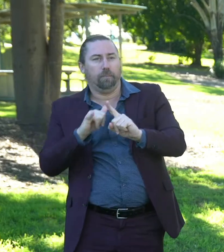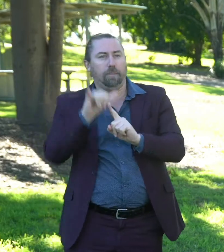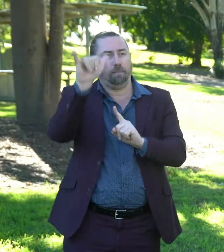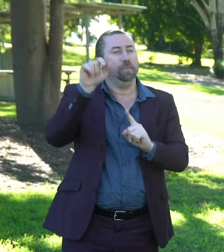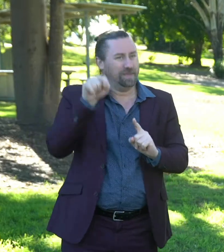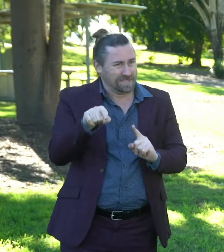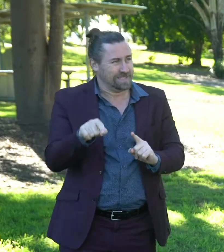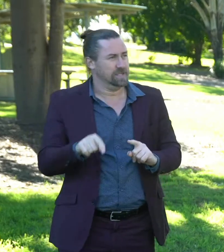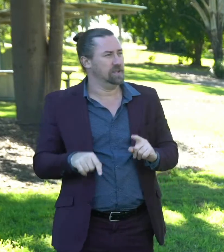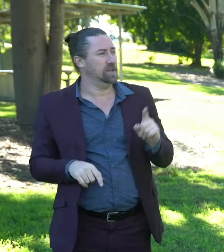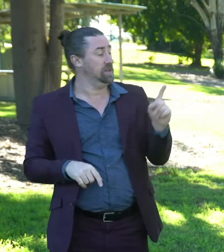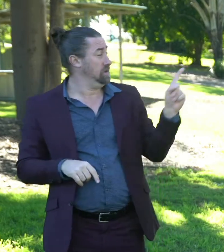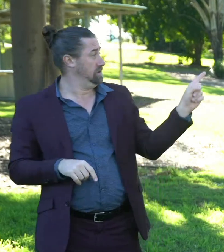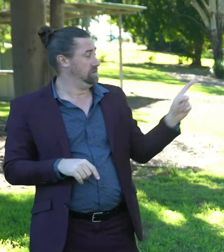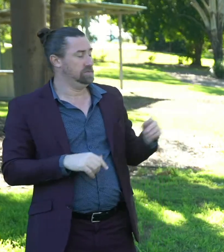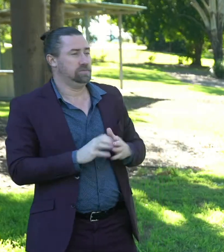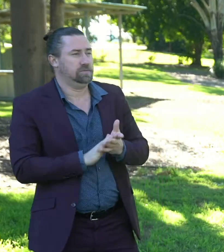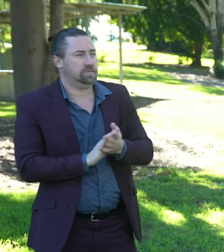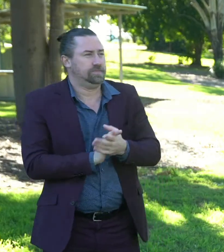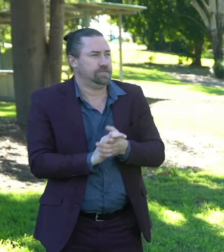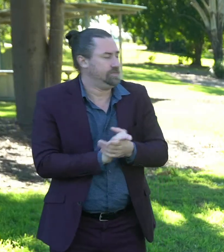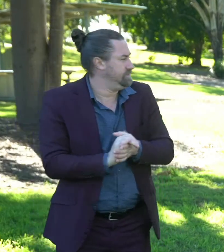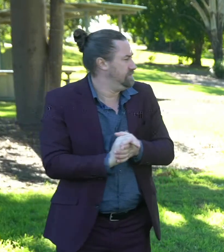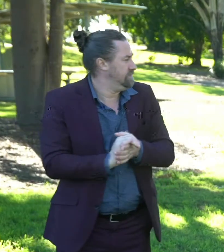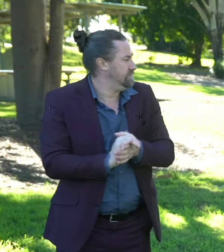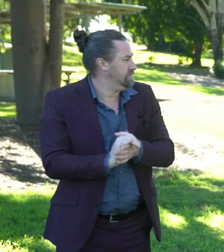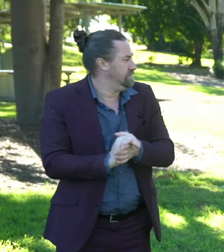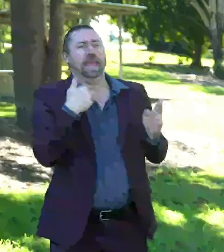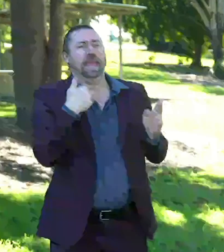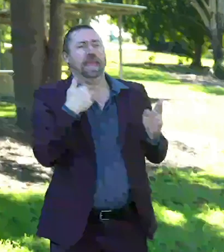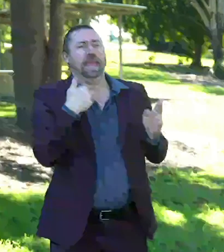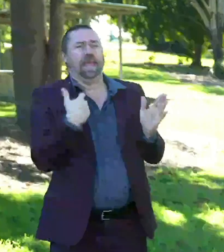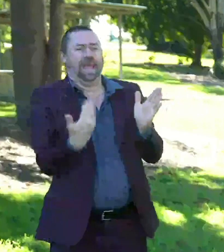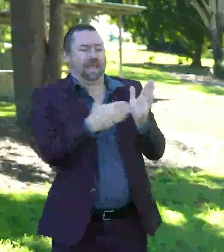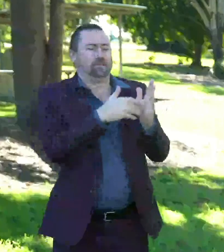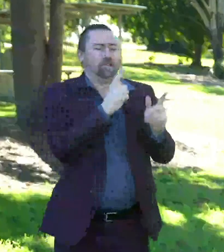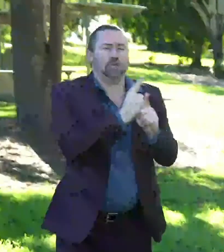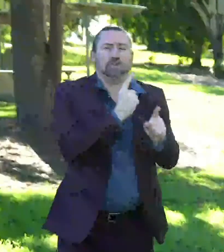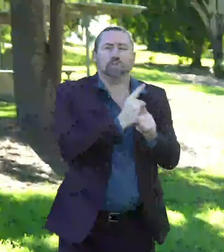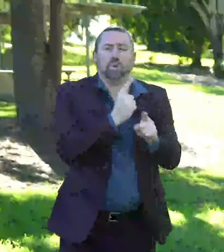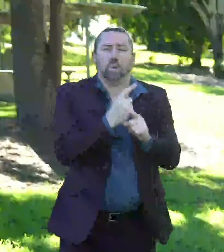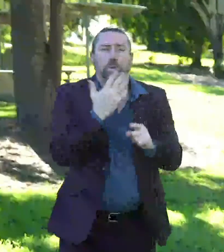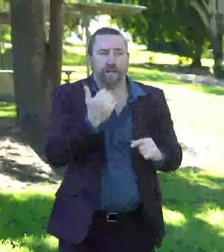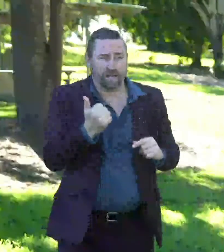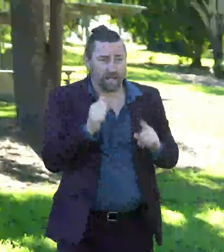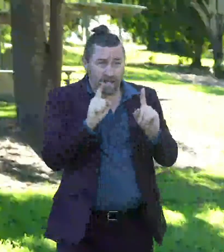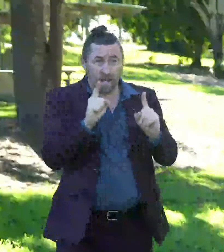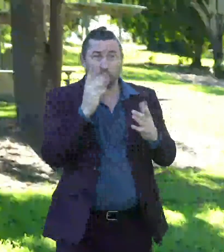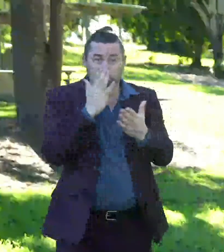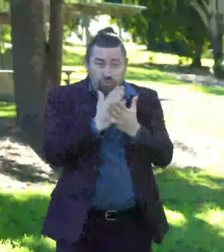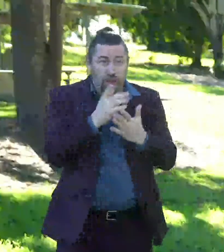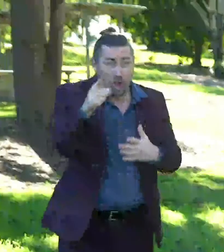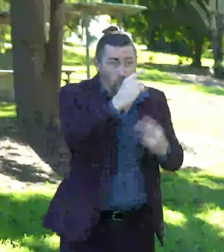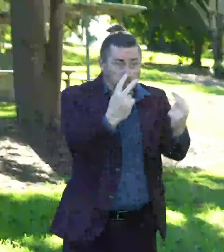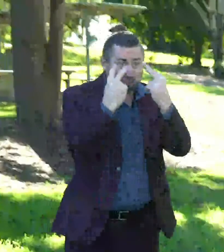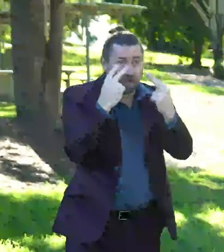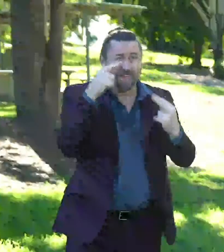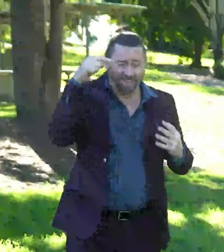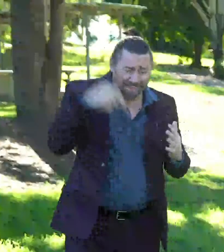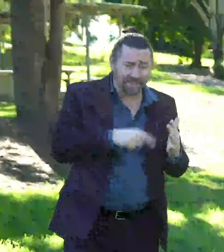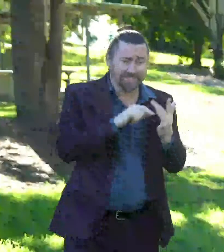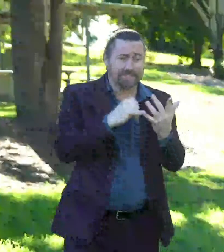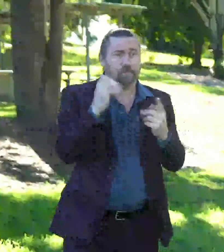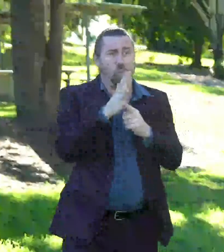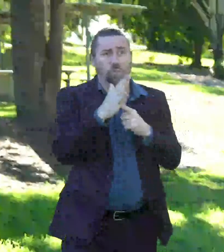and Saturday. Yeah, sure. But just to finish on that, can I just really stress to Queenslanders, it is really